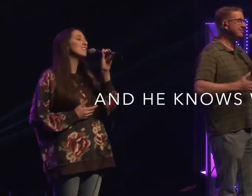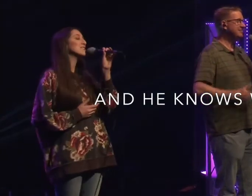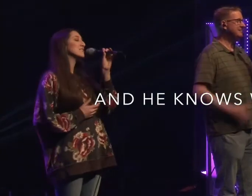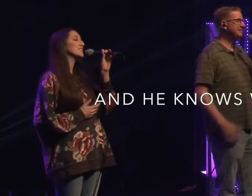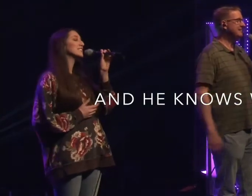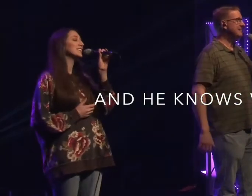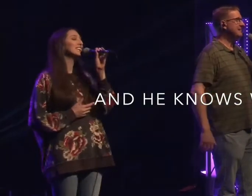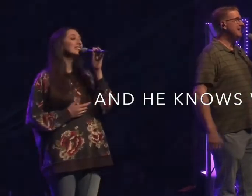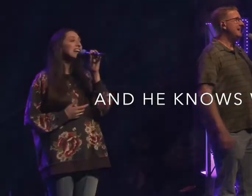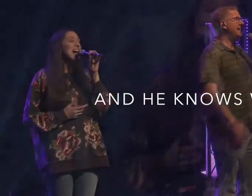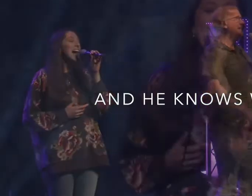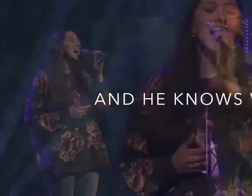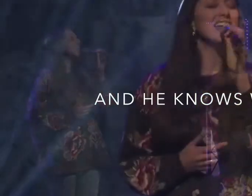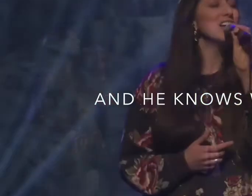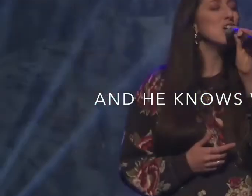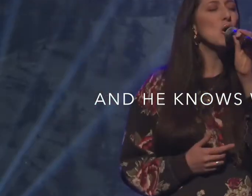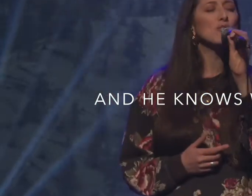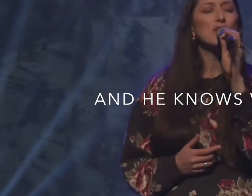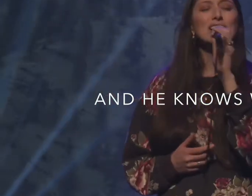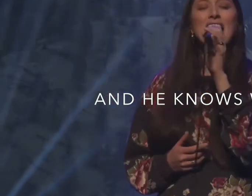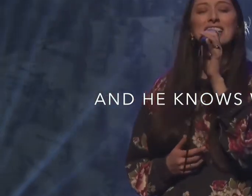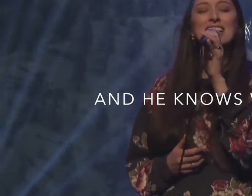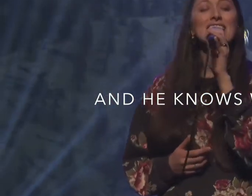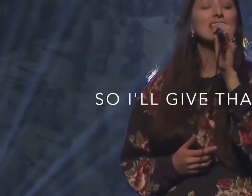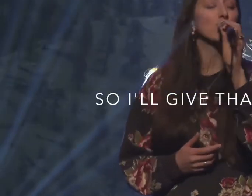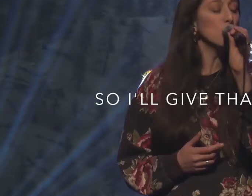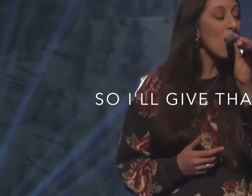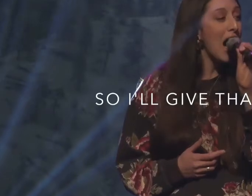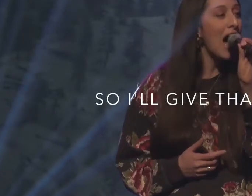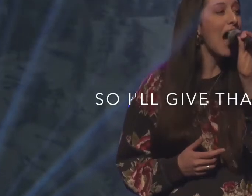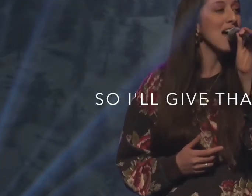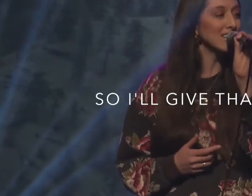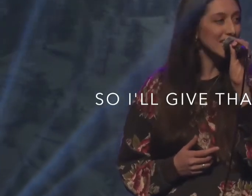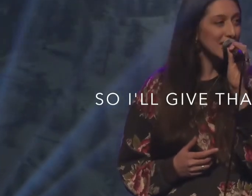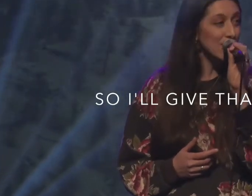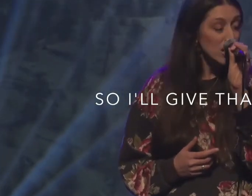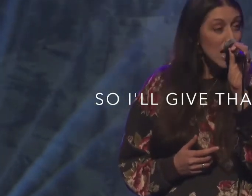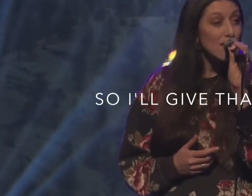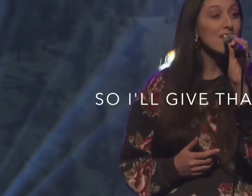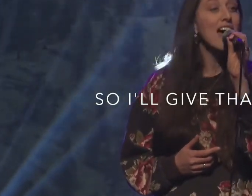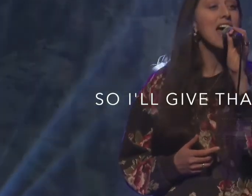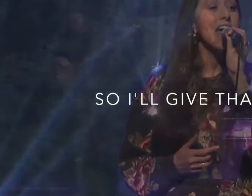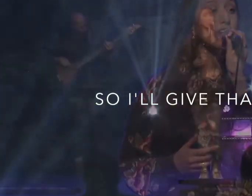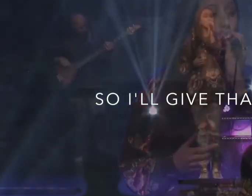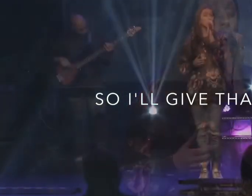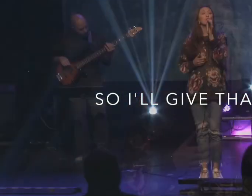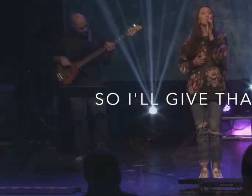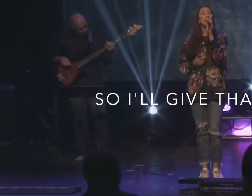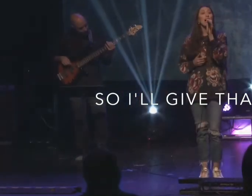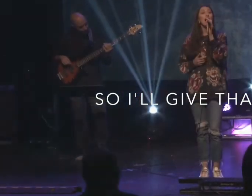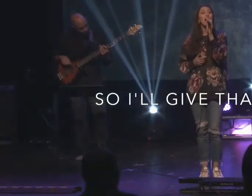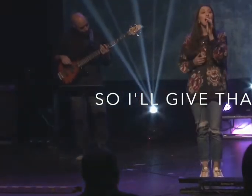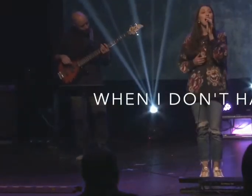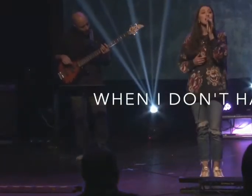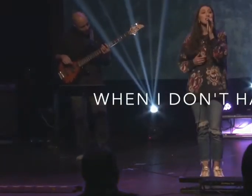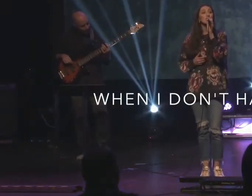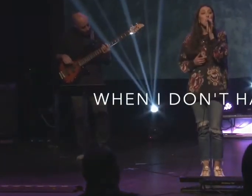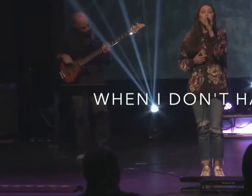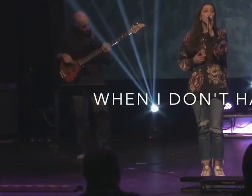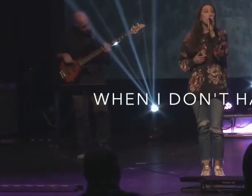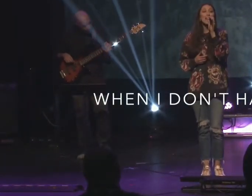enough and he knows what I need. So I'll give thanks to